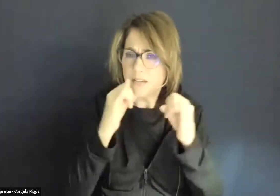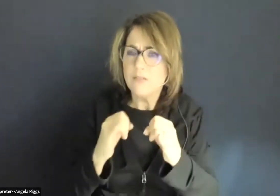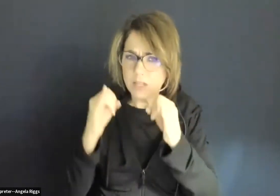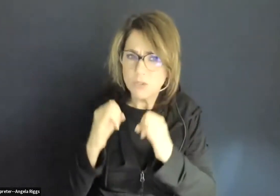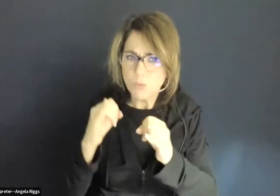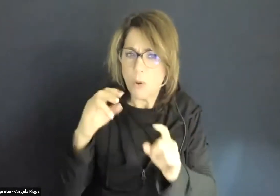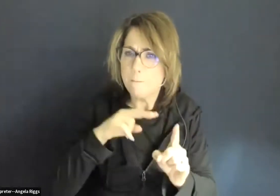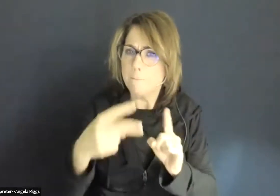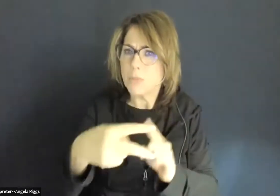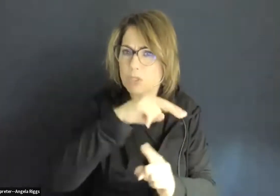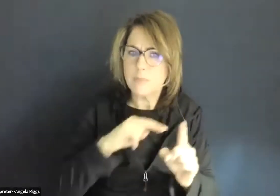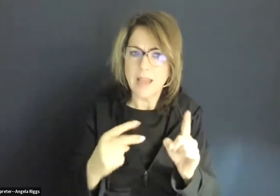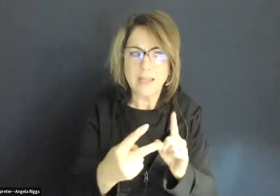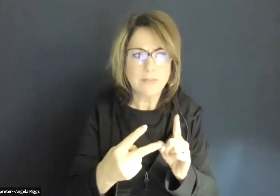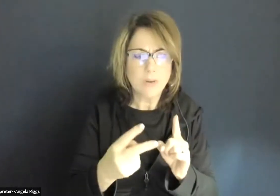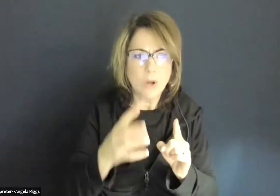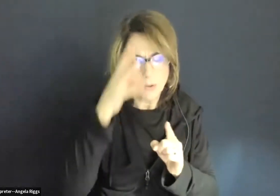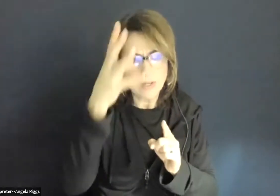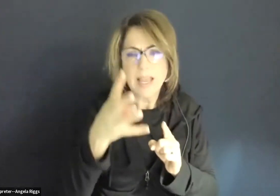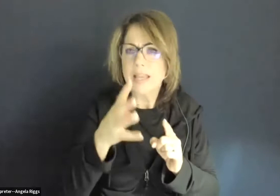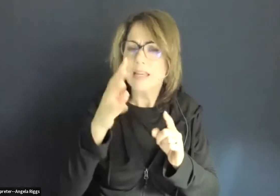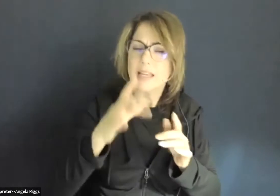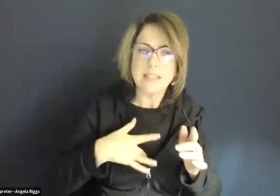deep alignment on a clear objective.